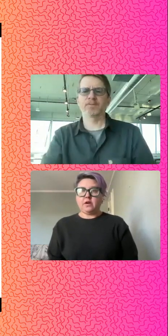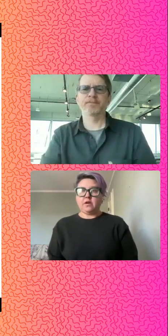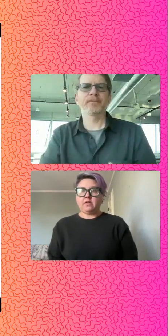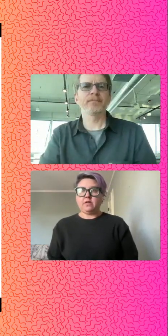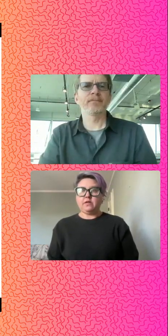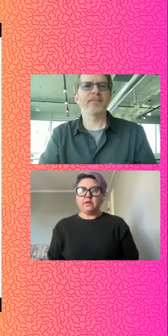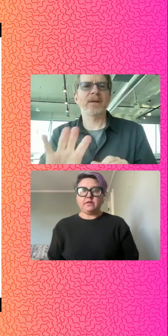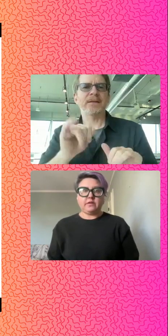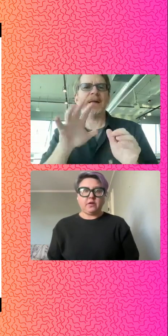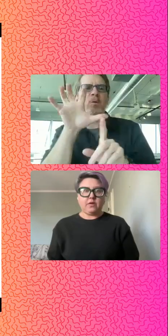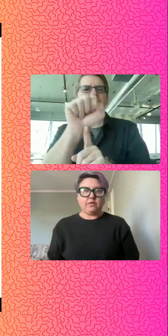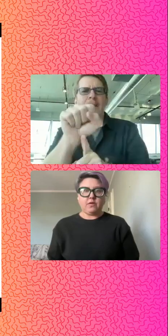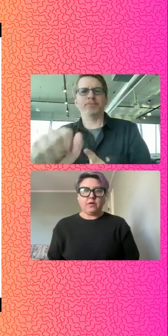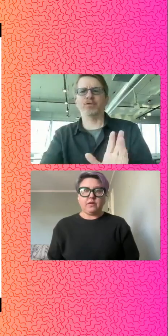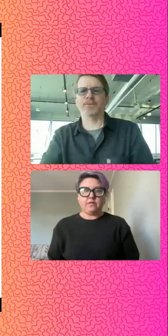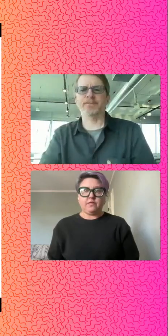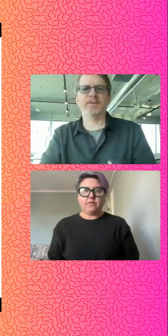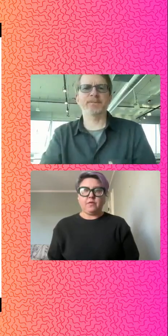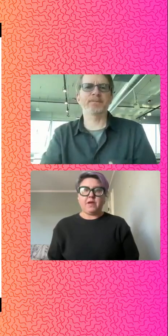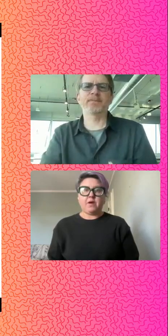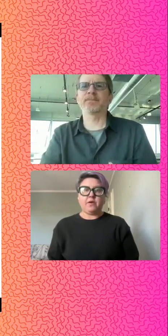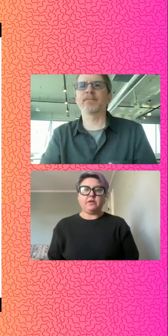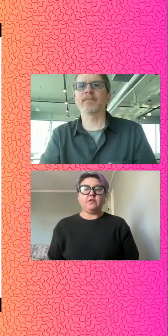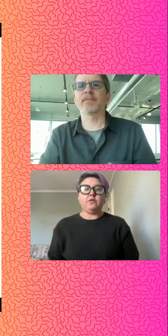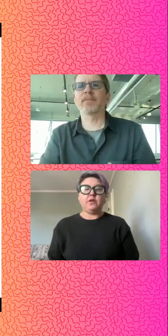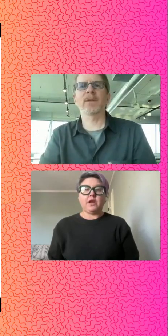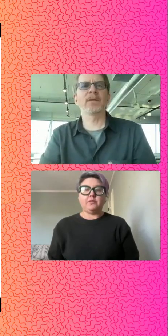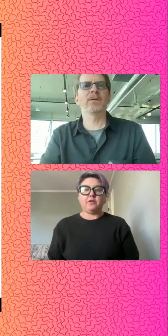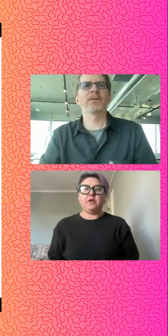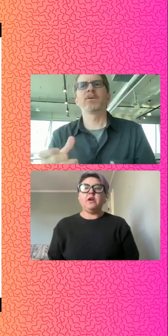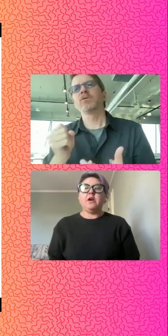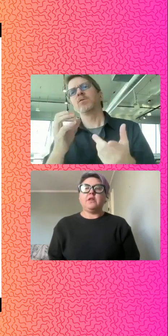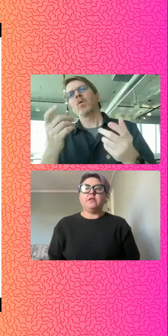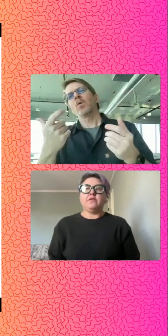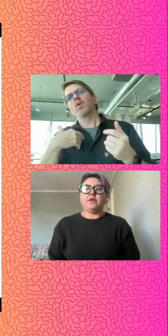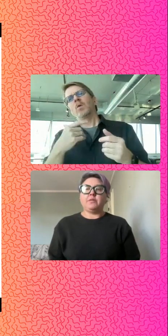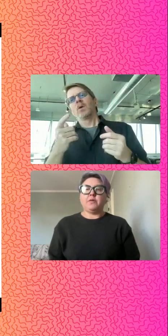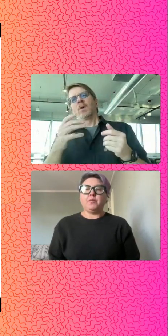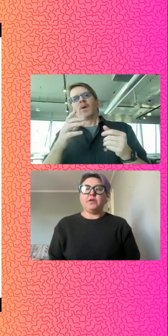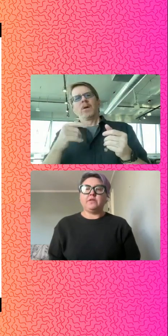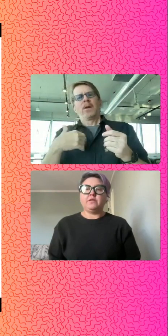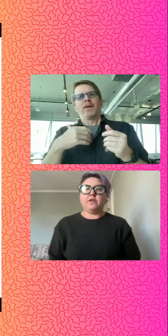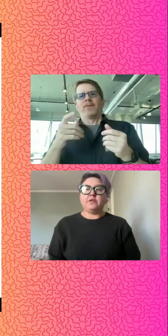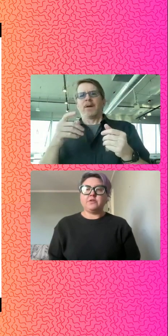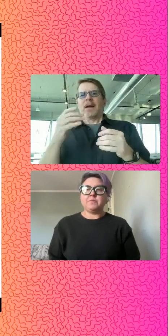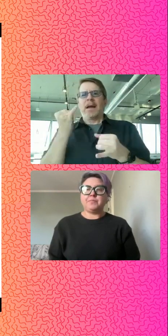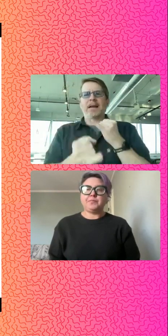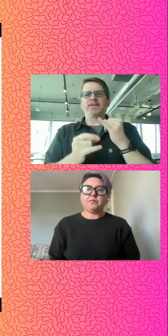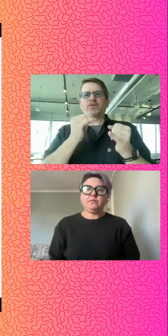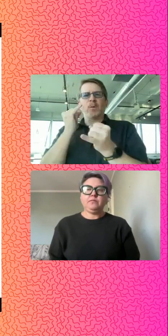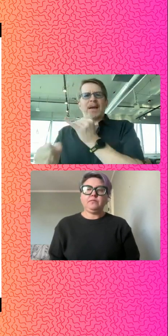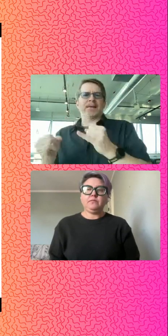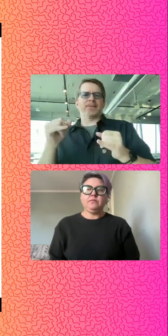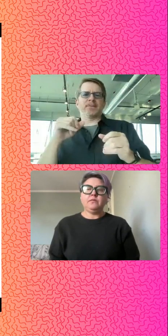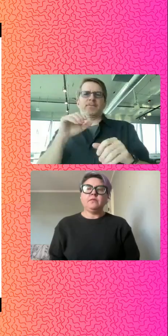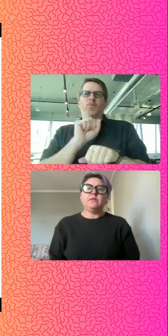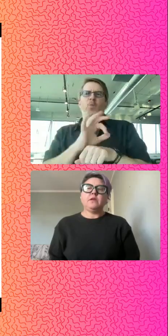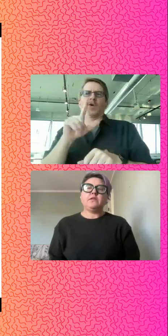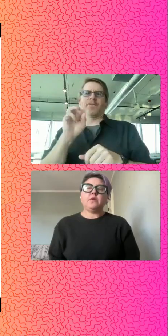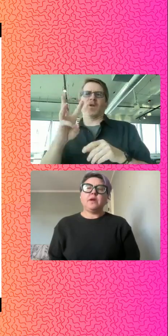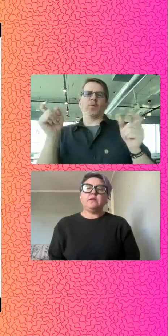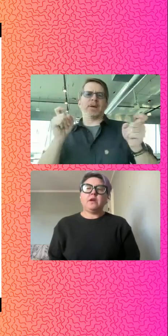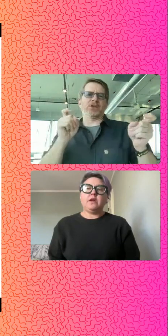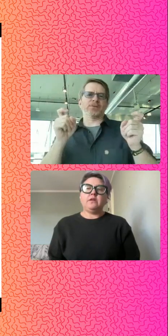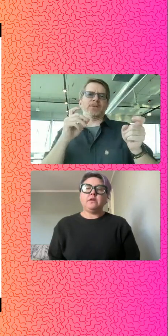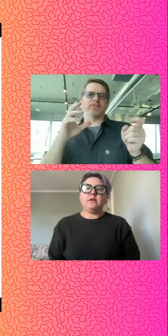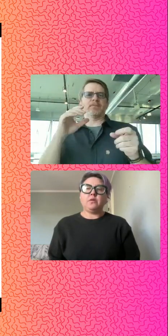start this going forward from that way to capture the various points of the fingers.